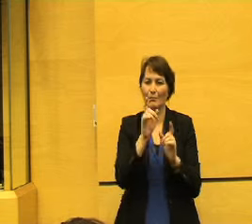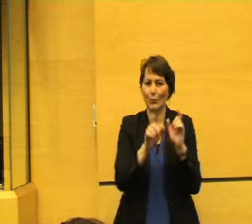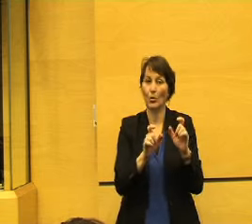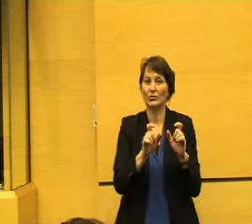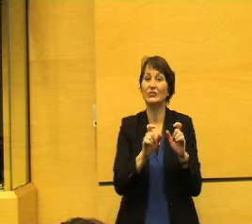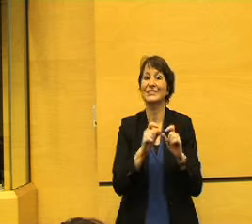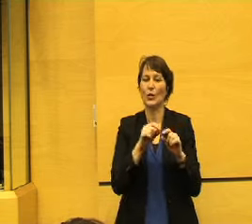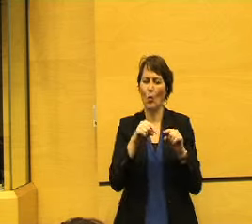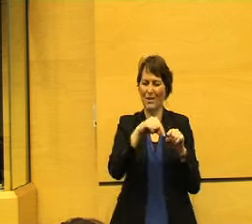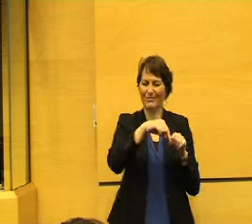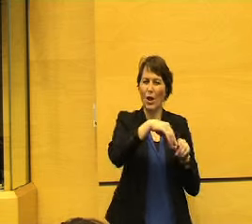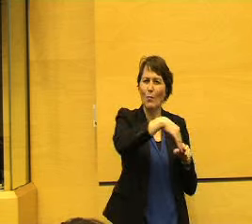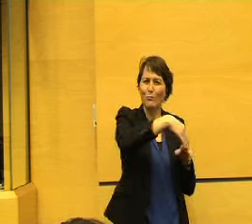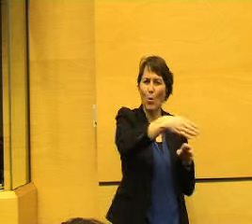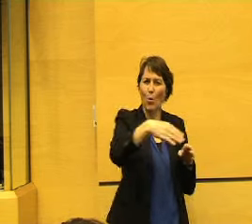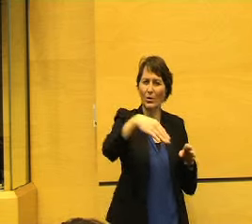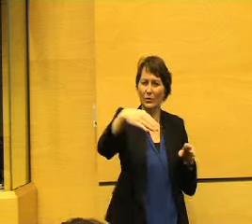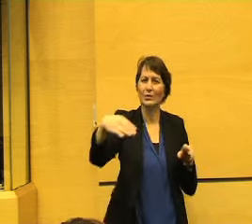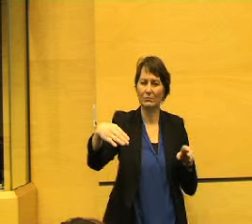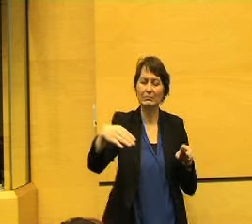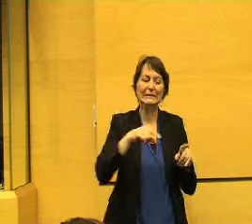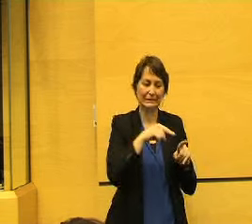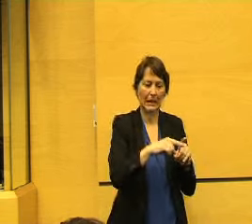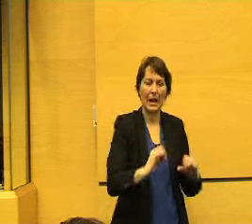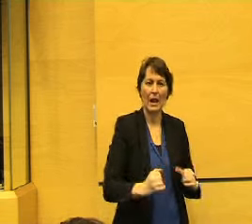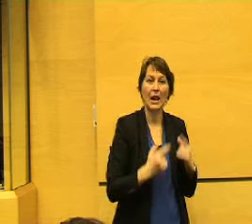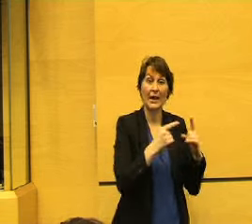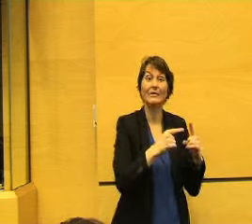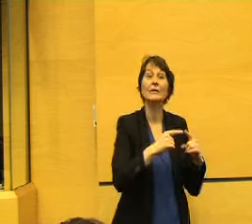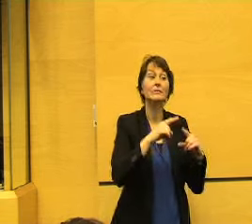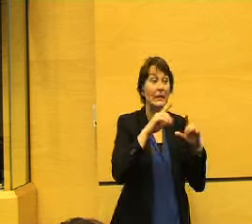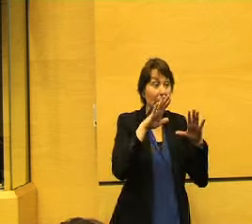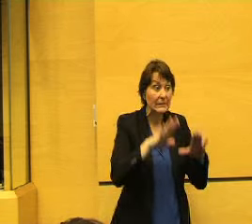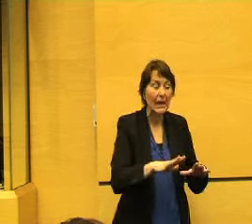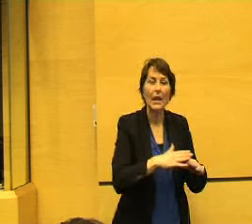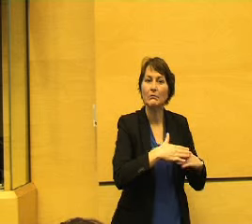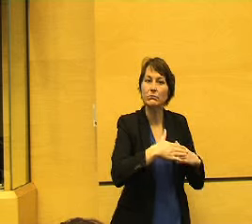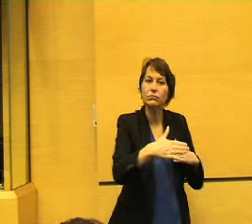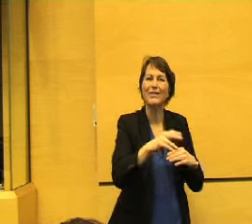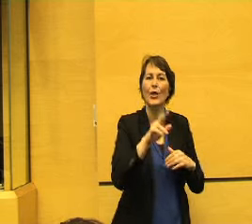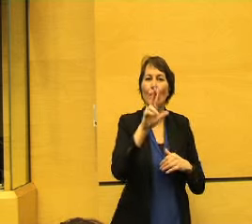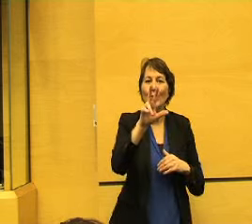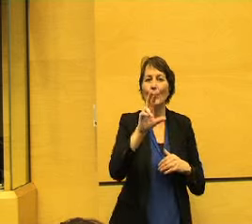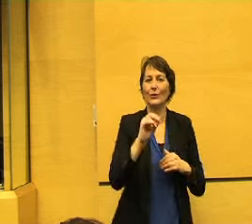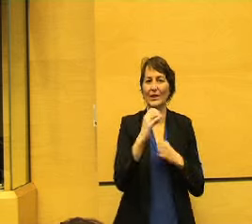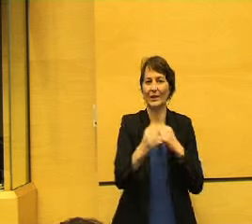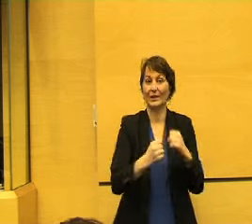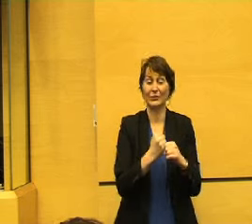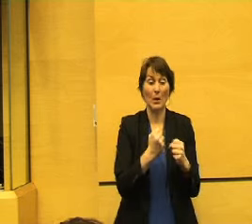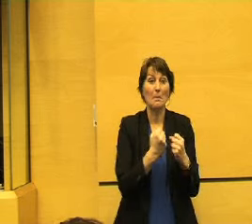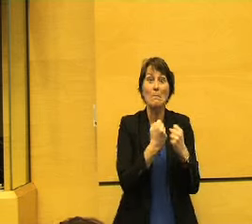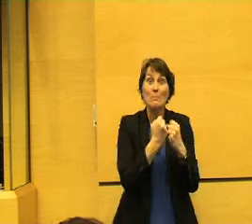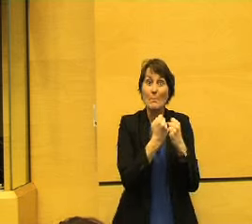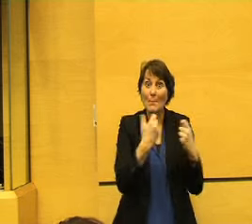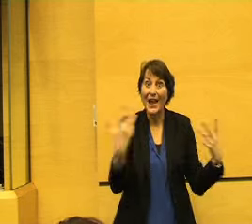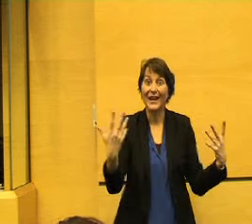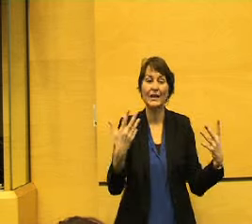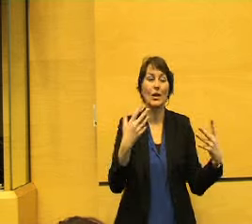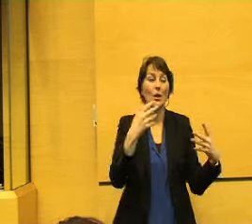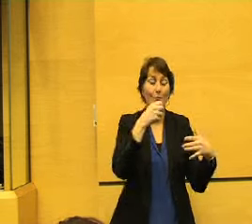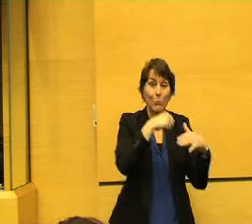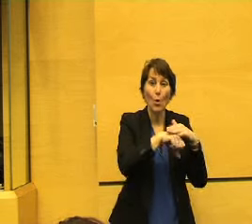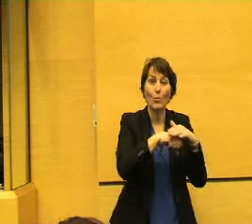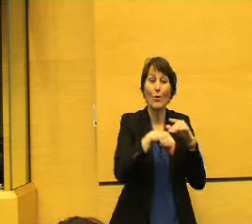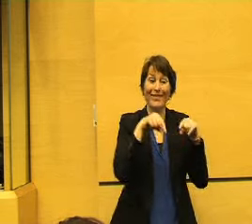border. These people have been here for over 30 years. In fact, many were born here. The